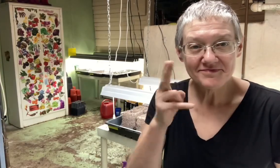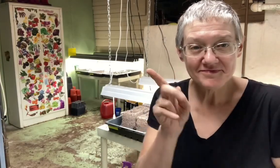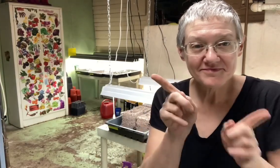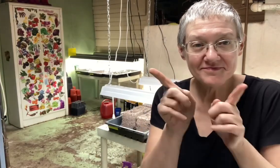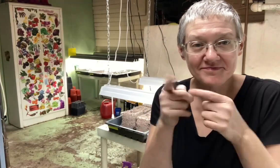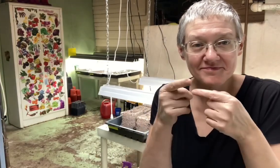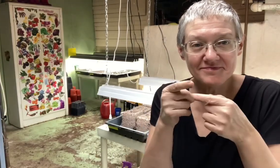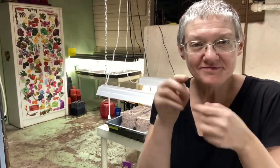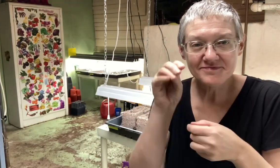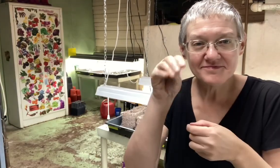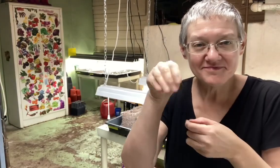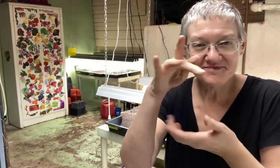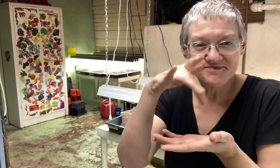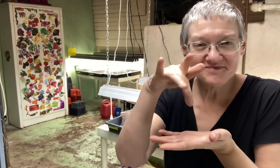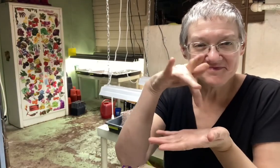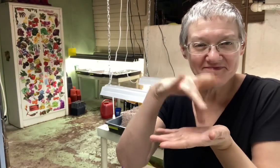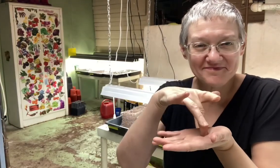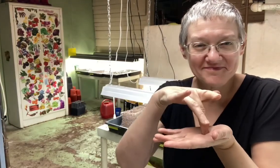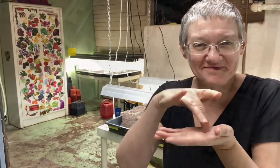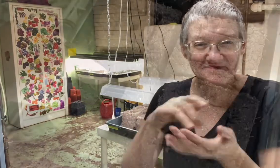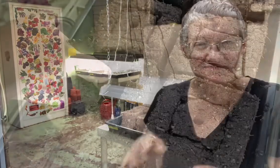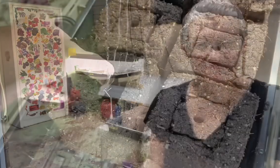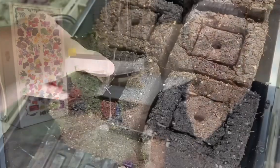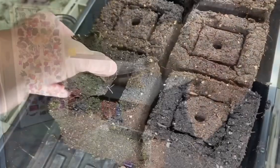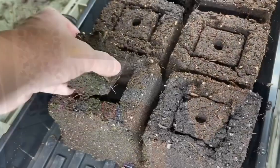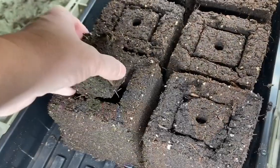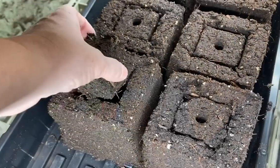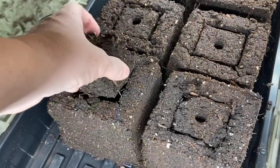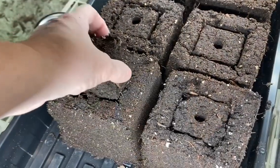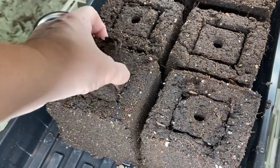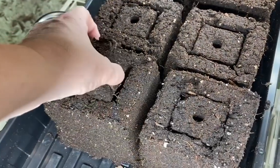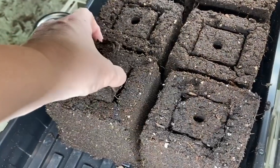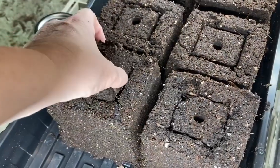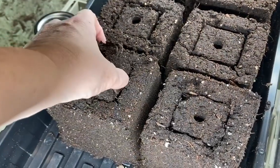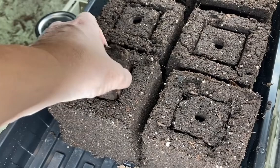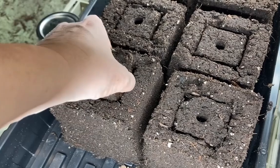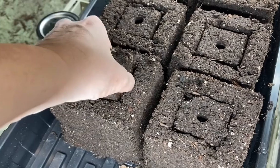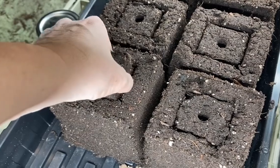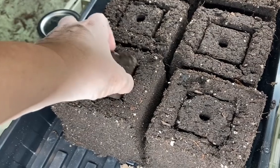Now we're going to take these 2-inch soil blocks and put them down in the middle.